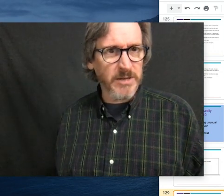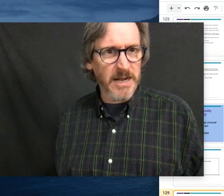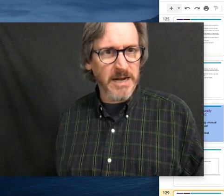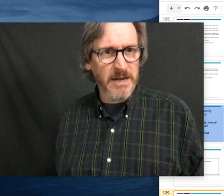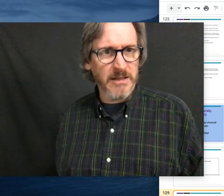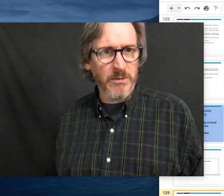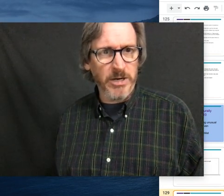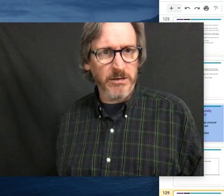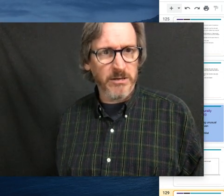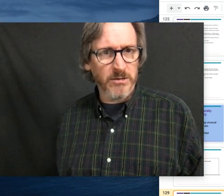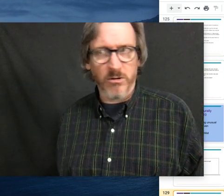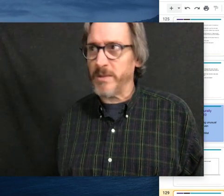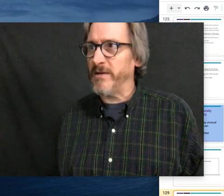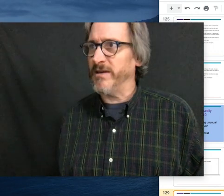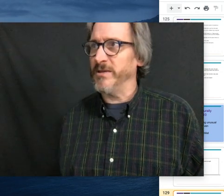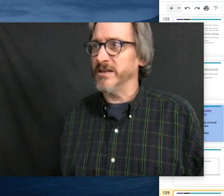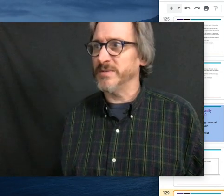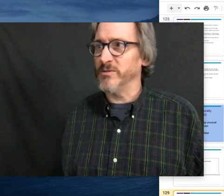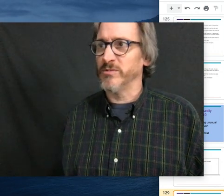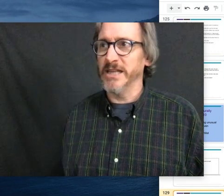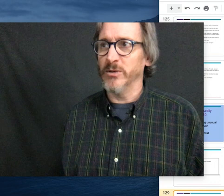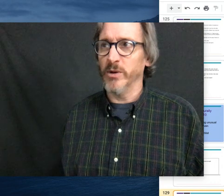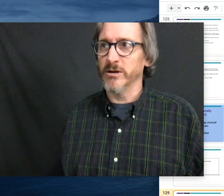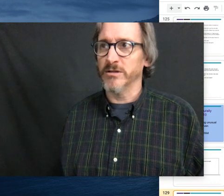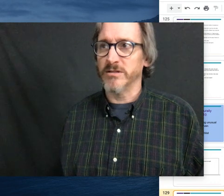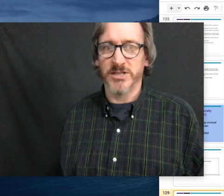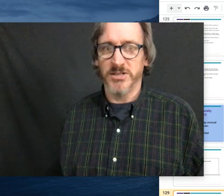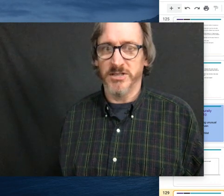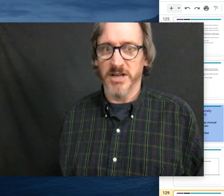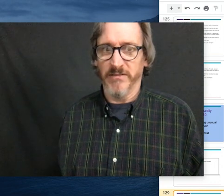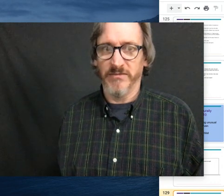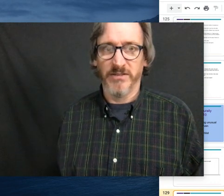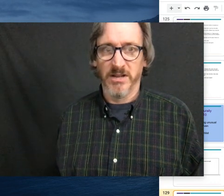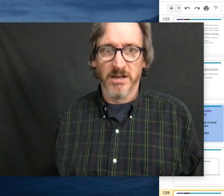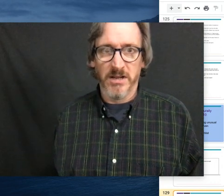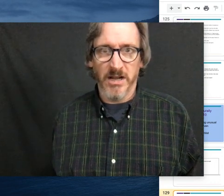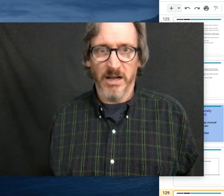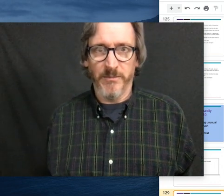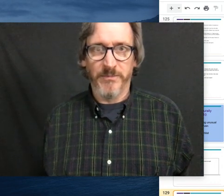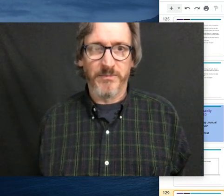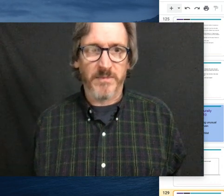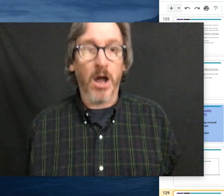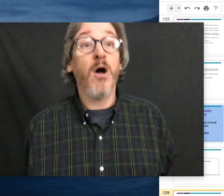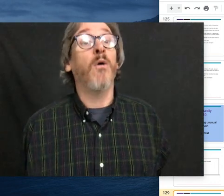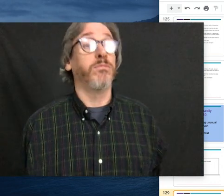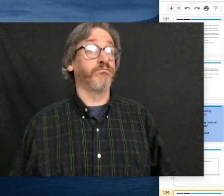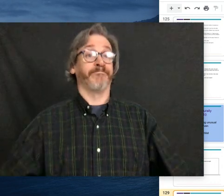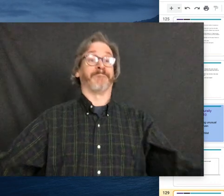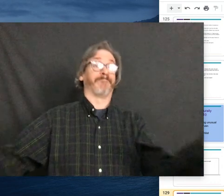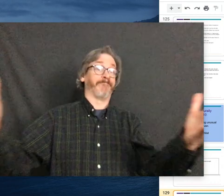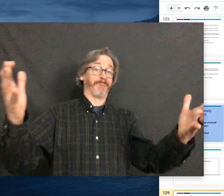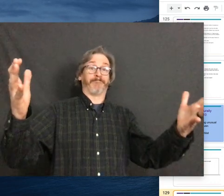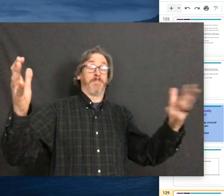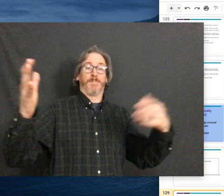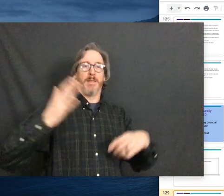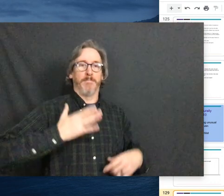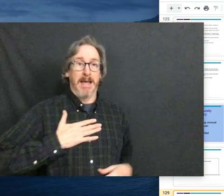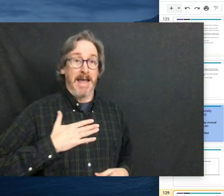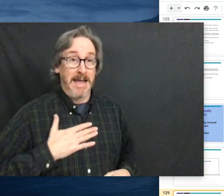don't think I got anything weird. Normally, my family gives me really weird stuff. Um, oh,